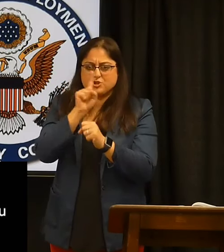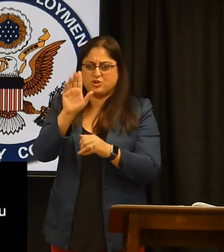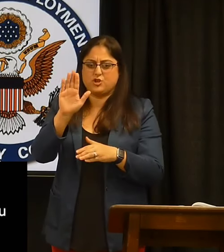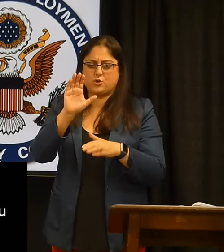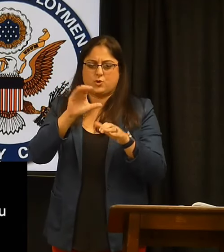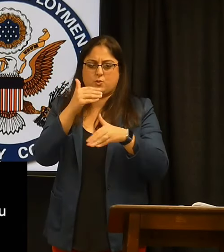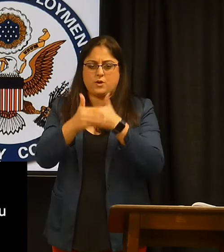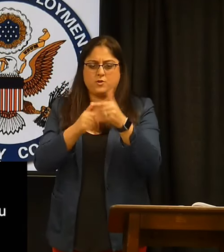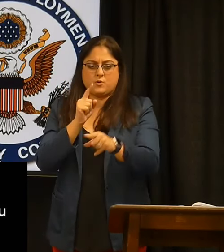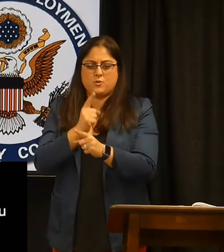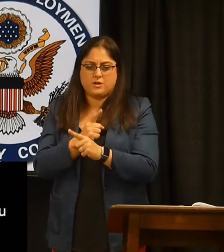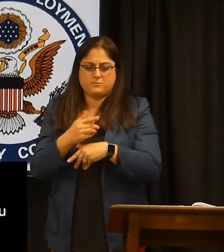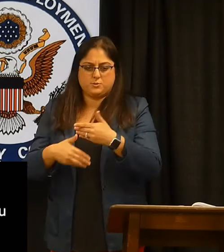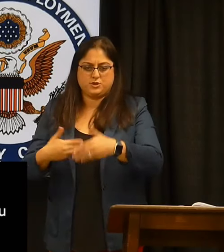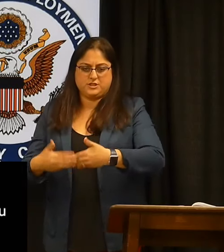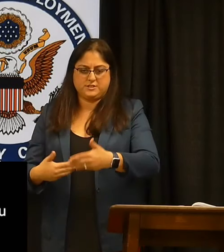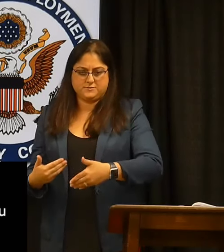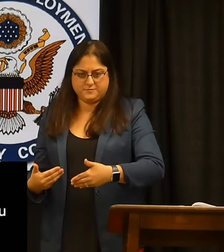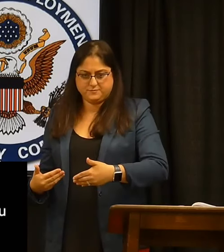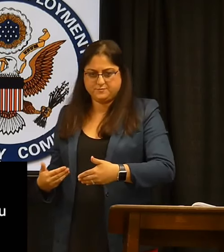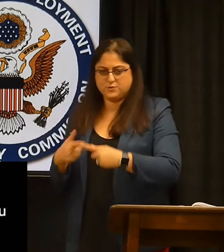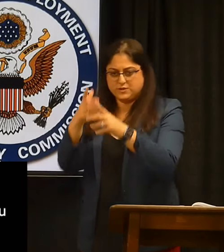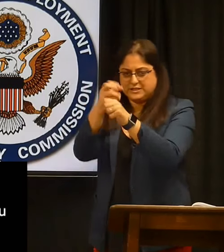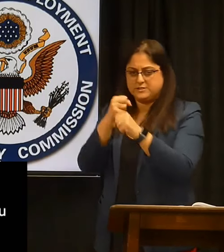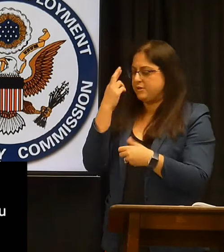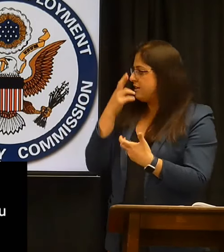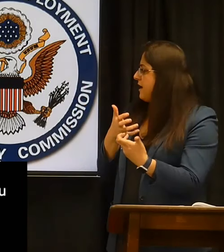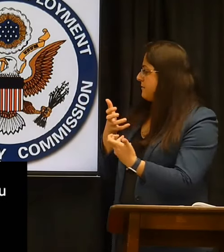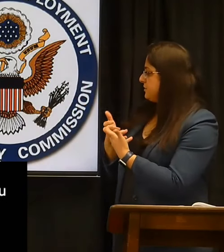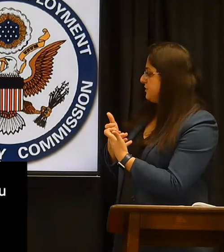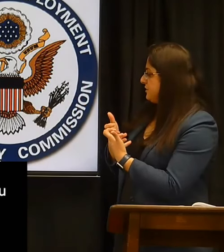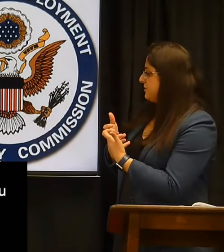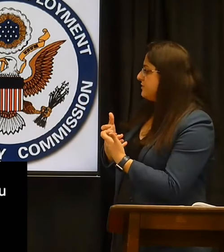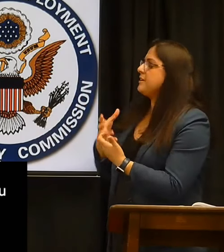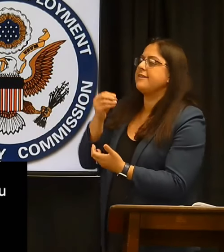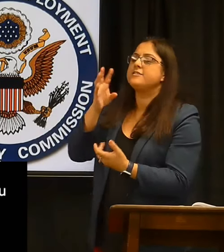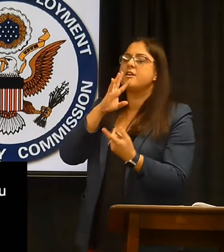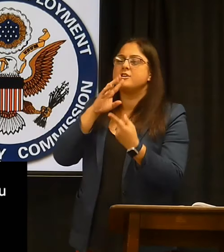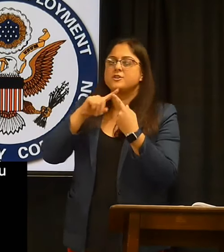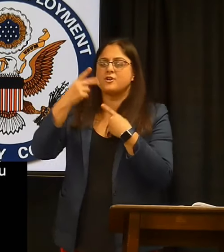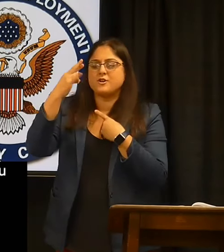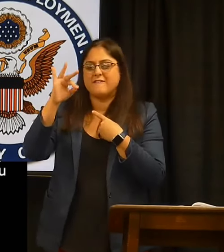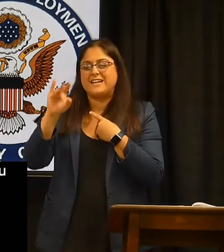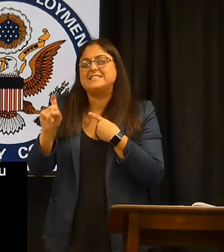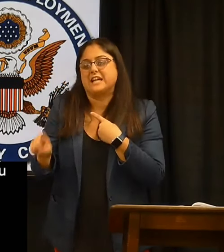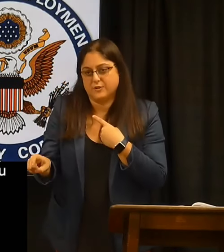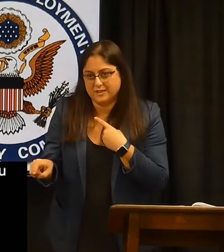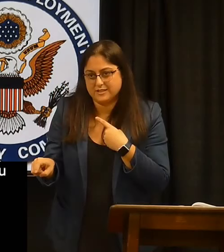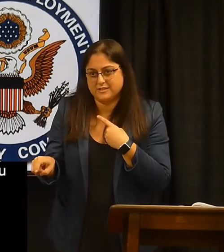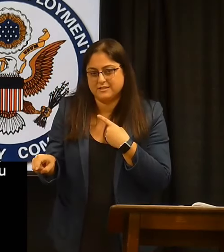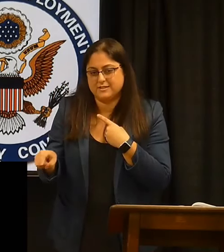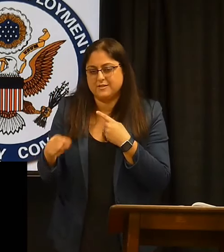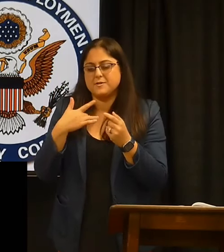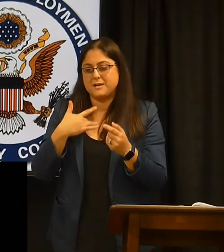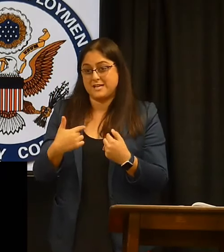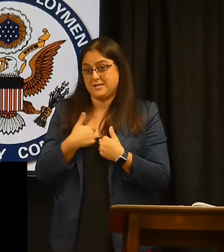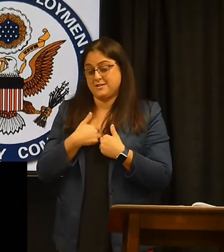Read and ask questions that you're following, making sure that you're following the right procedures. Talk to HR if